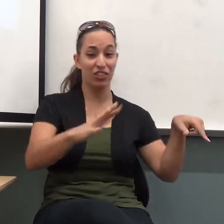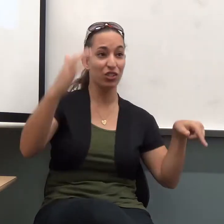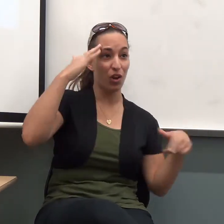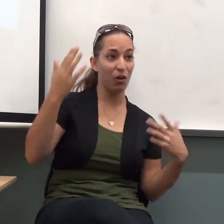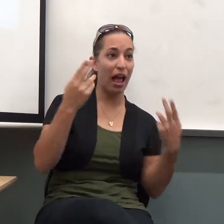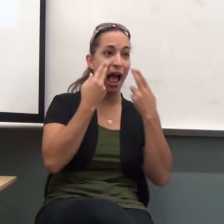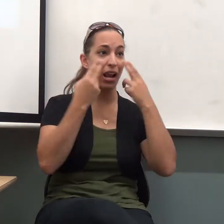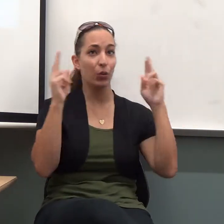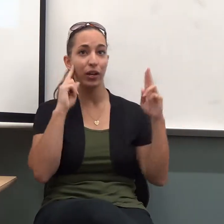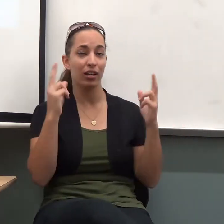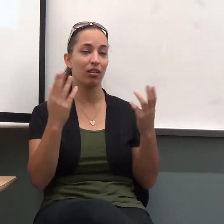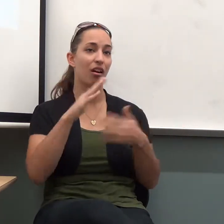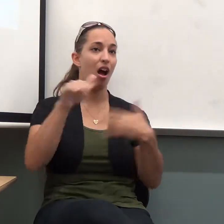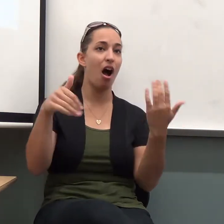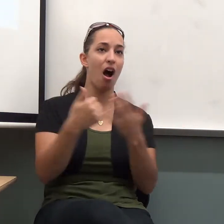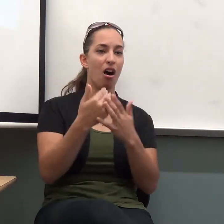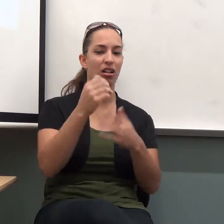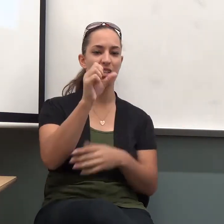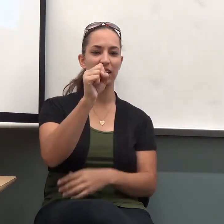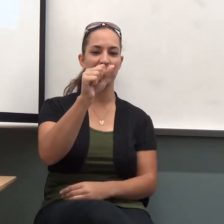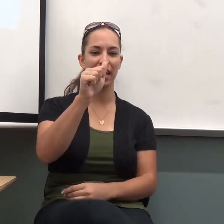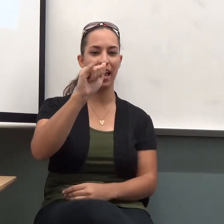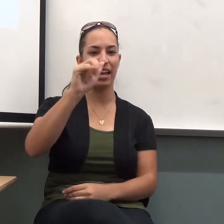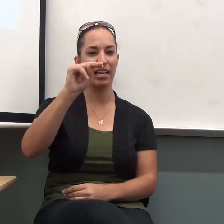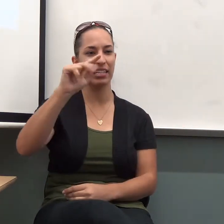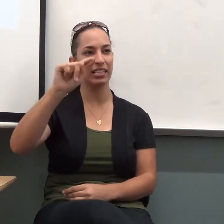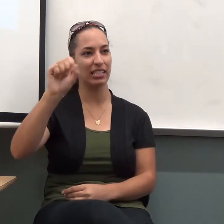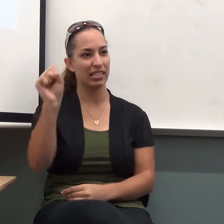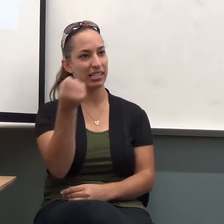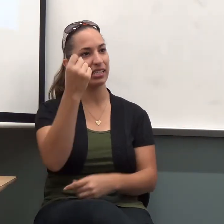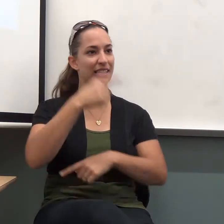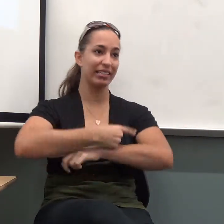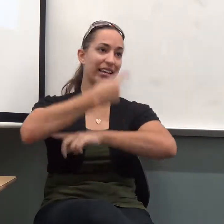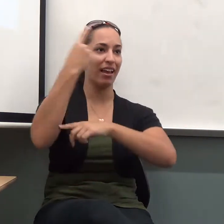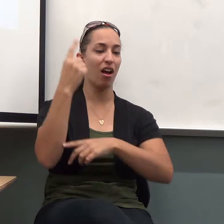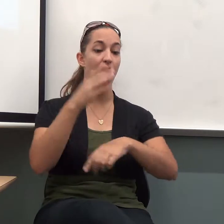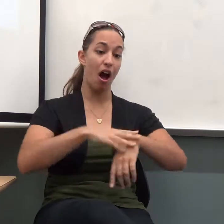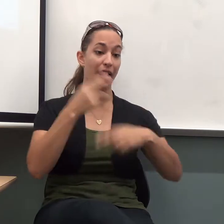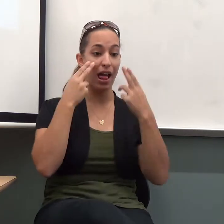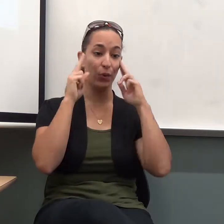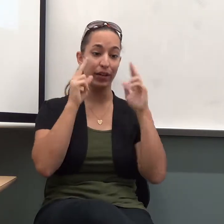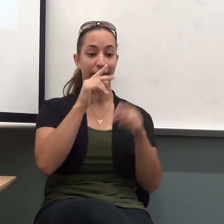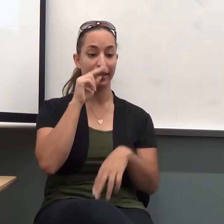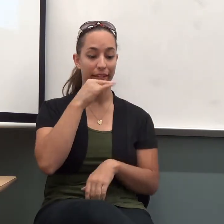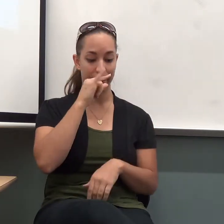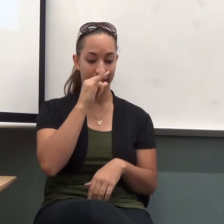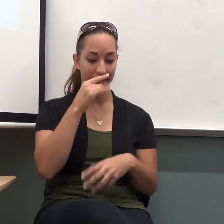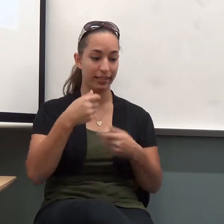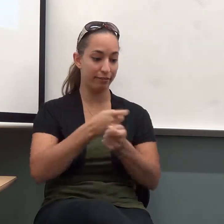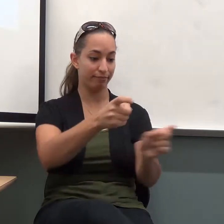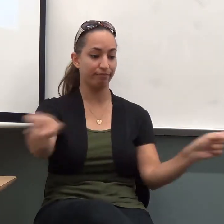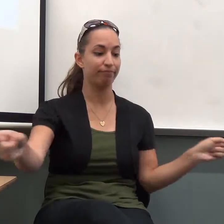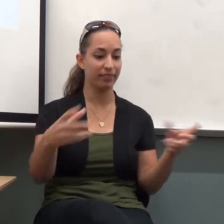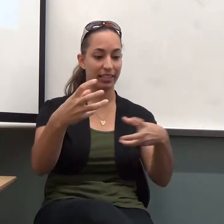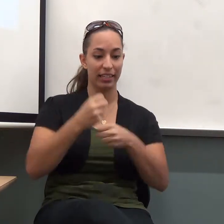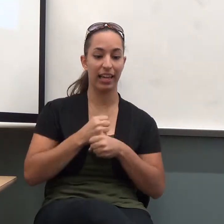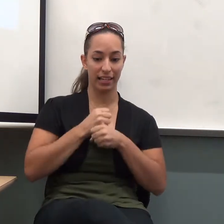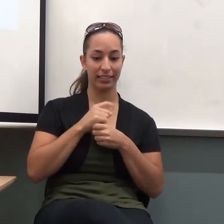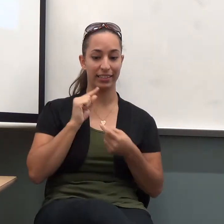practiced holidays, right? So on Halloween, kids get candy. We know this. There's nothing to prove. There's nothing to tell. All you're doing is